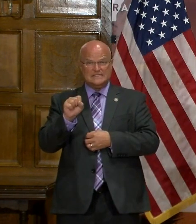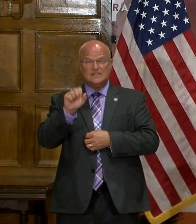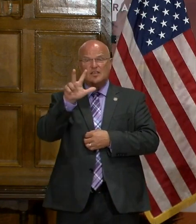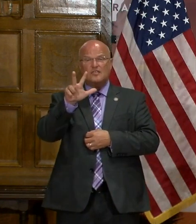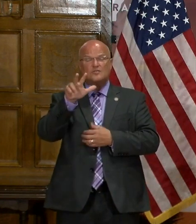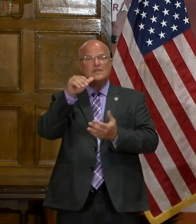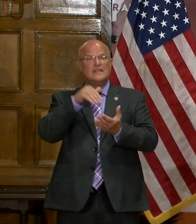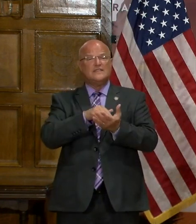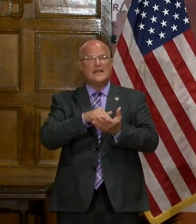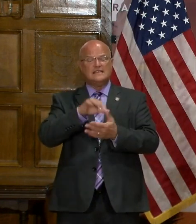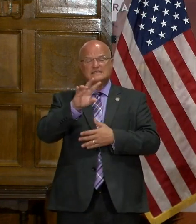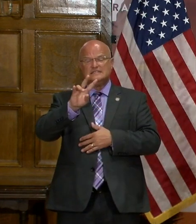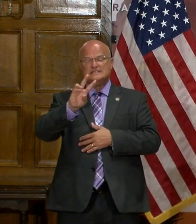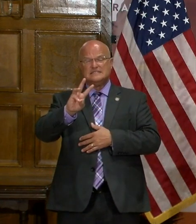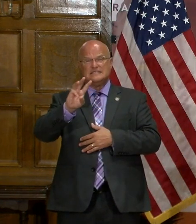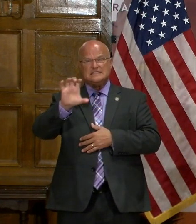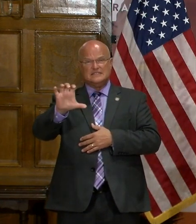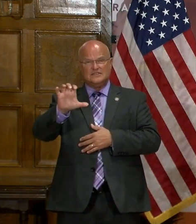are